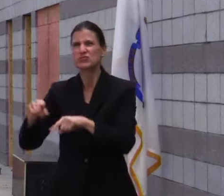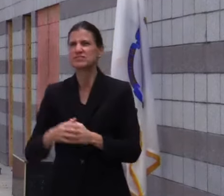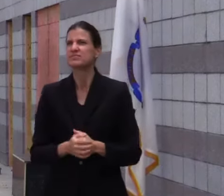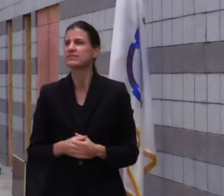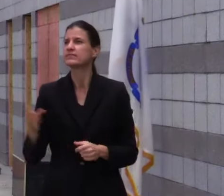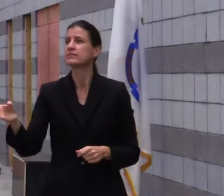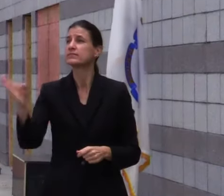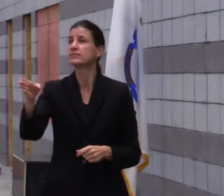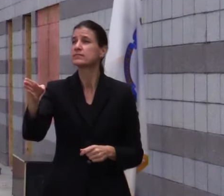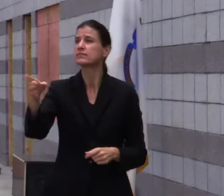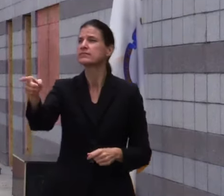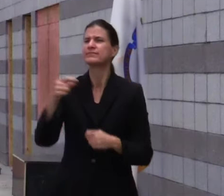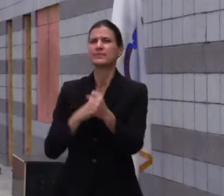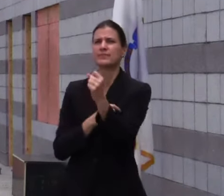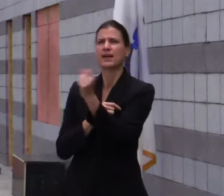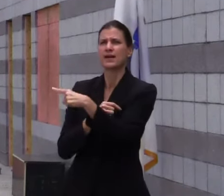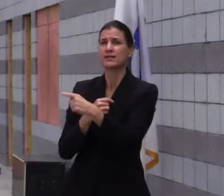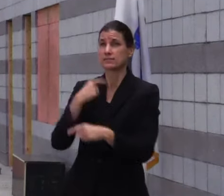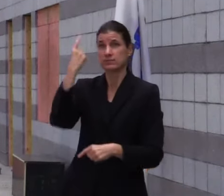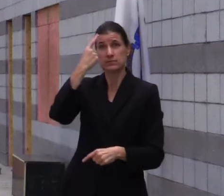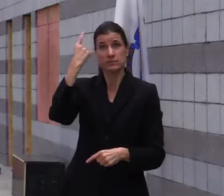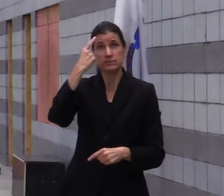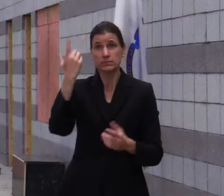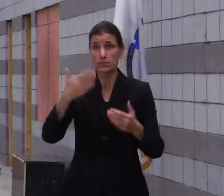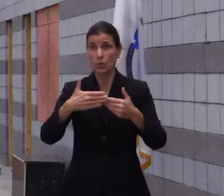Say again?